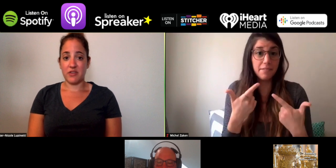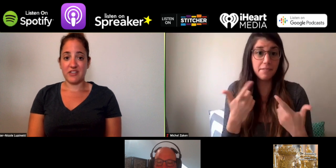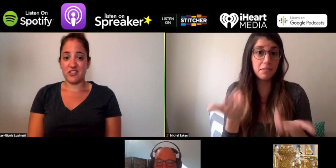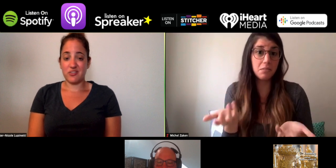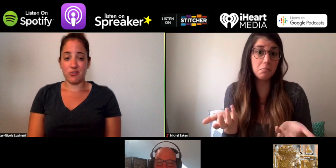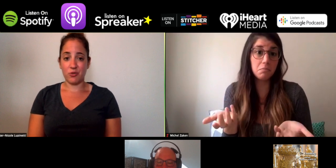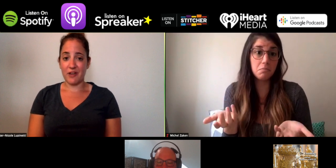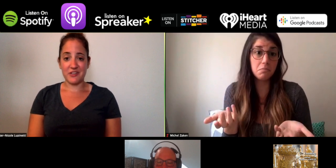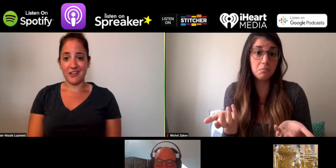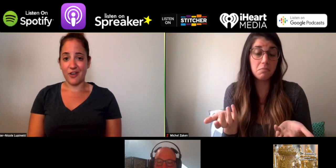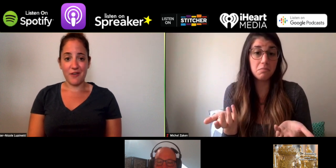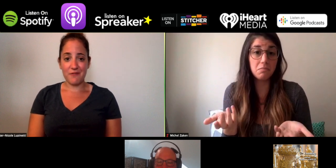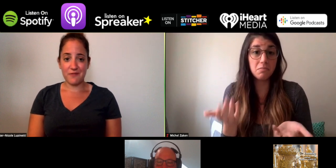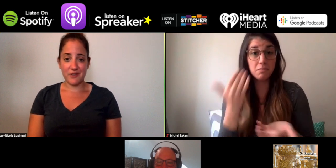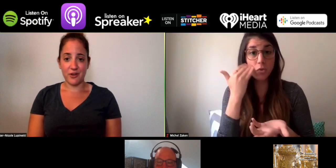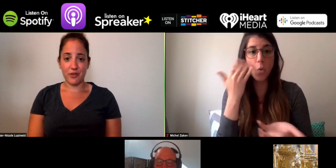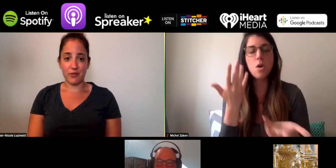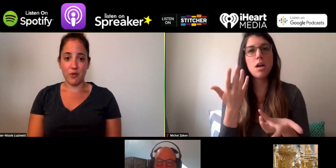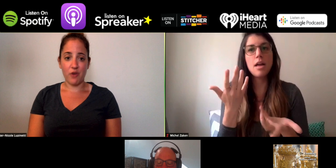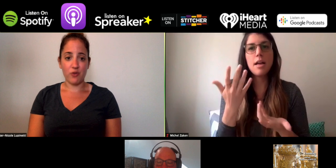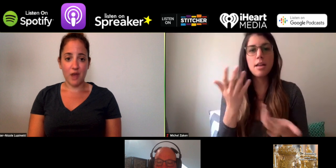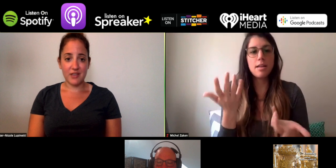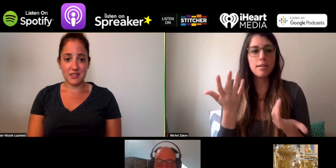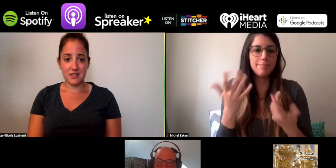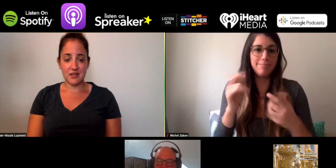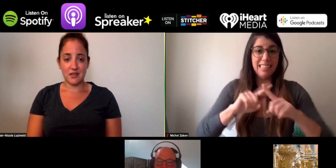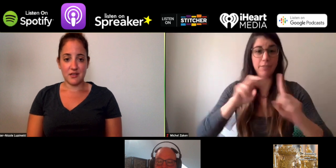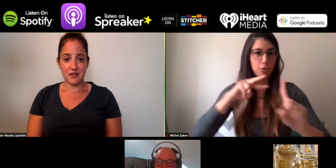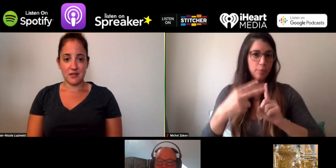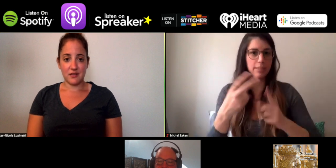So that's just their normal everyday life. You know, they don't know otherwise.